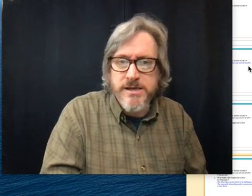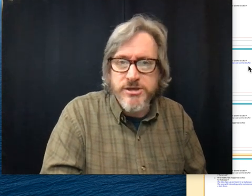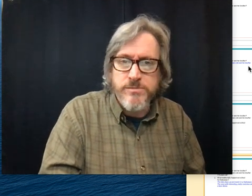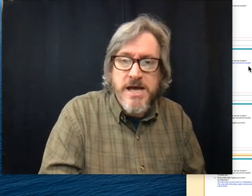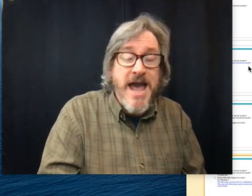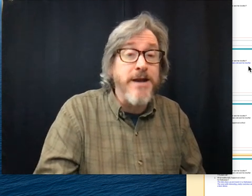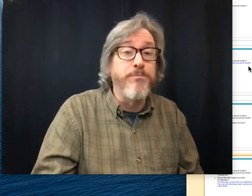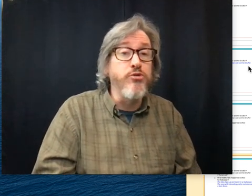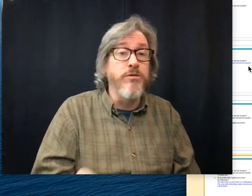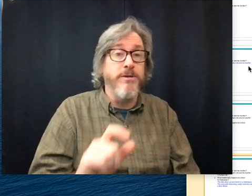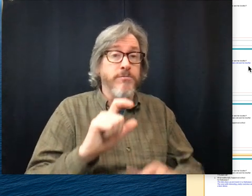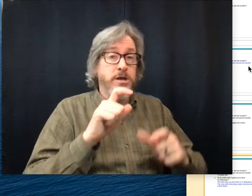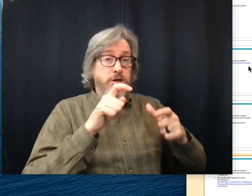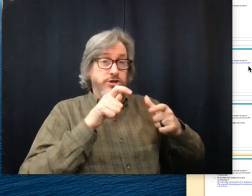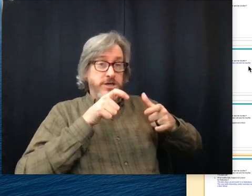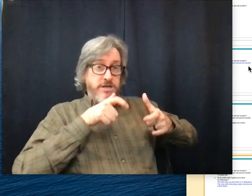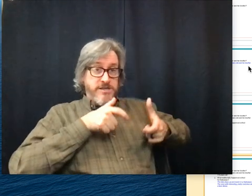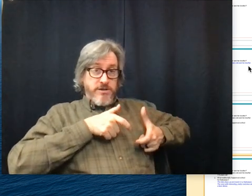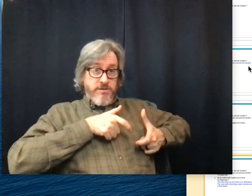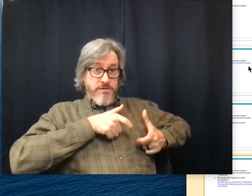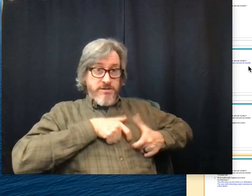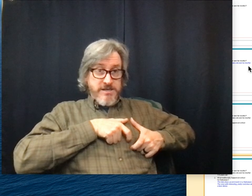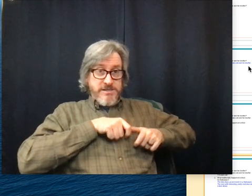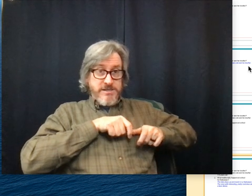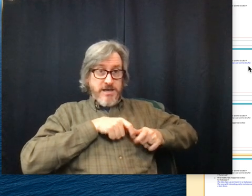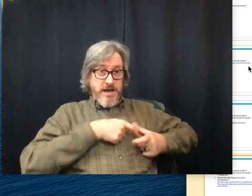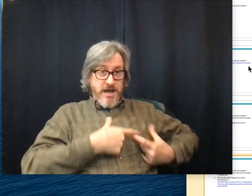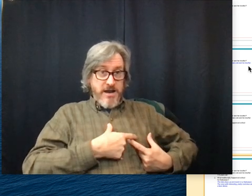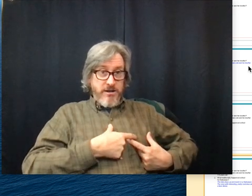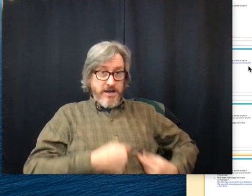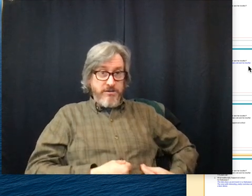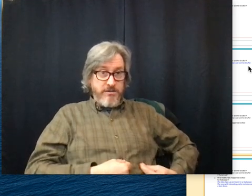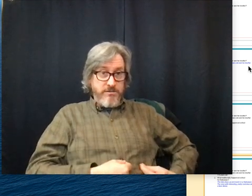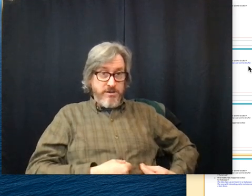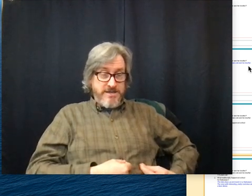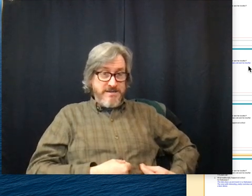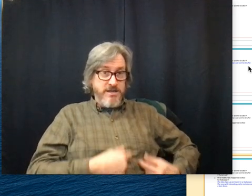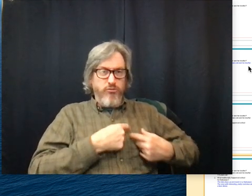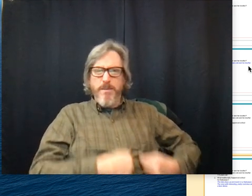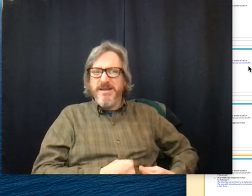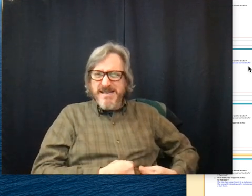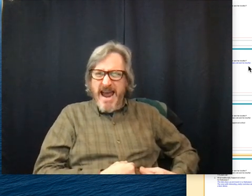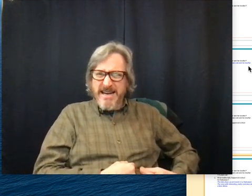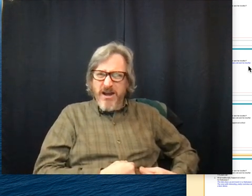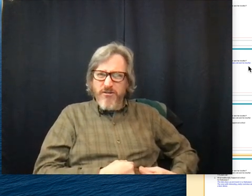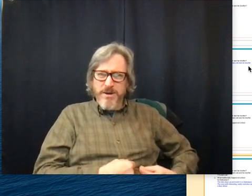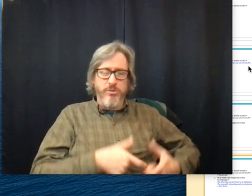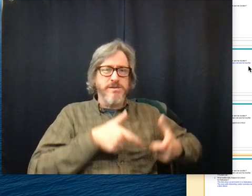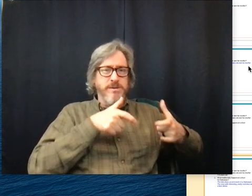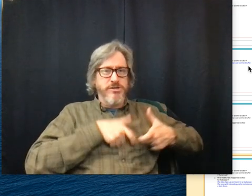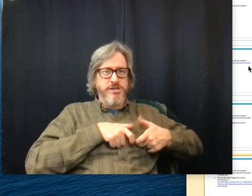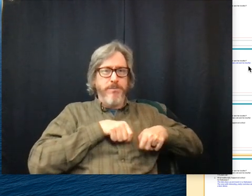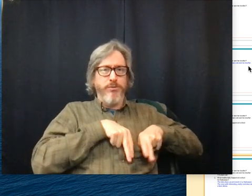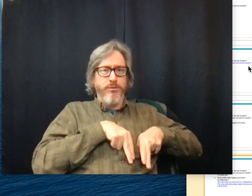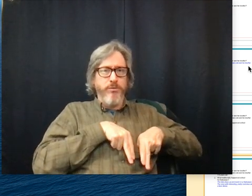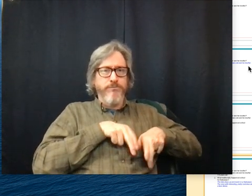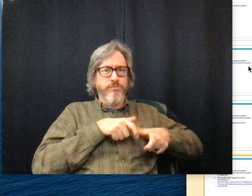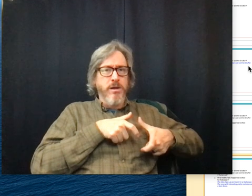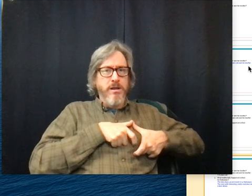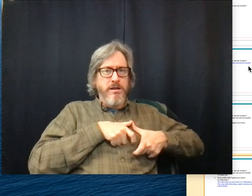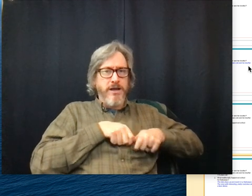Pretty costumes and a blue ribbon. She does this and like the ribbons that hang down from it, or sometimes you'll see